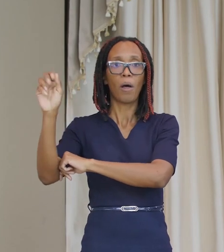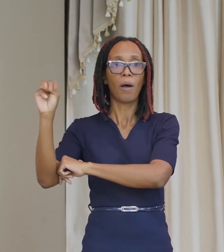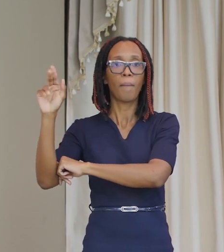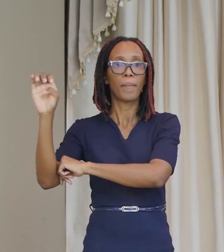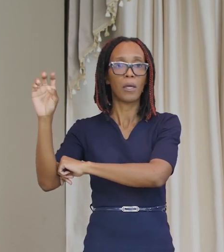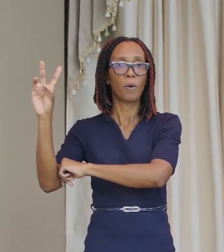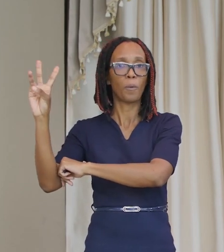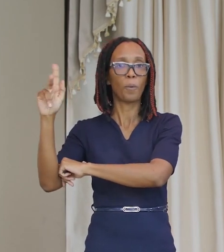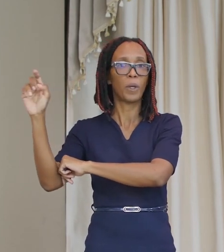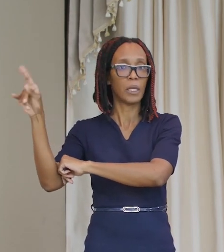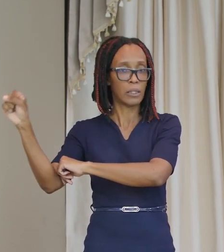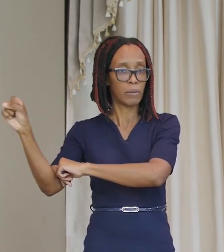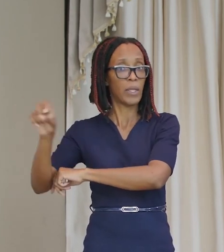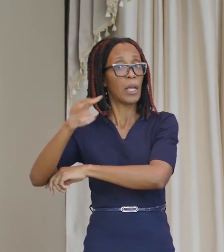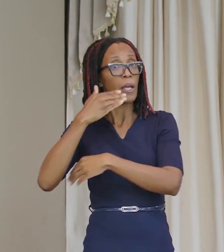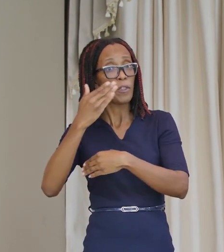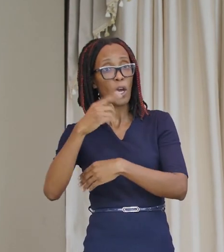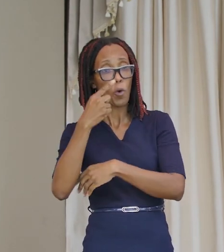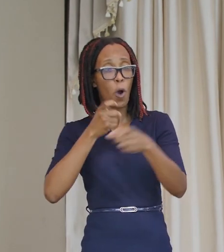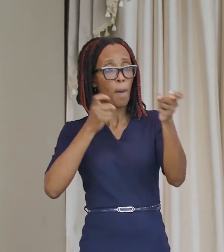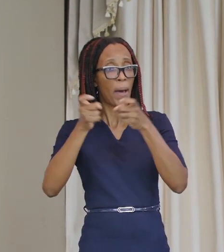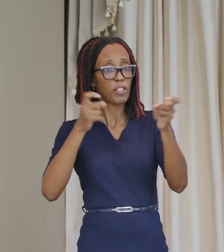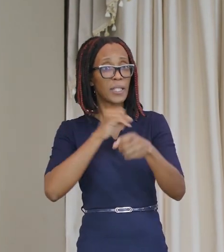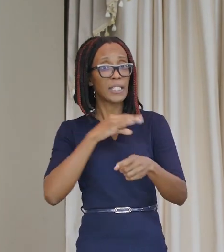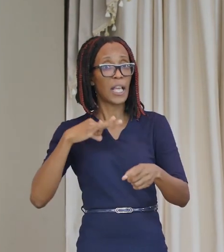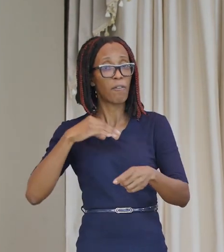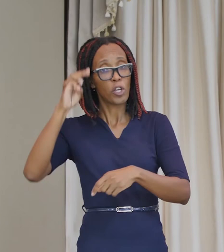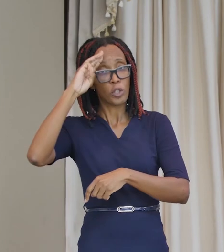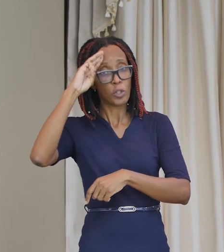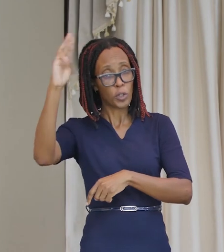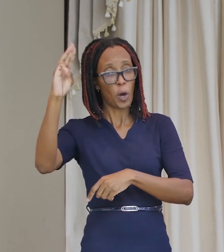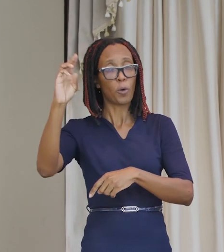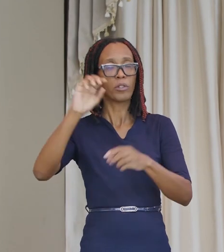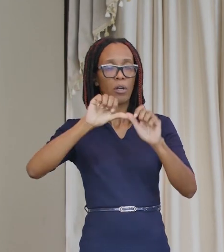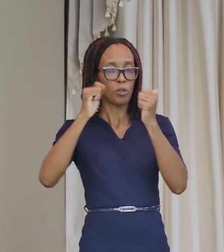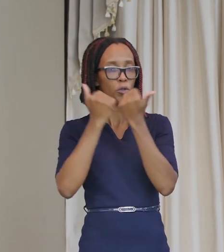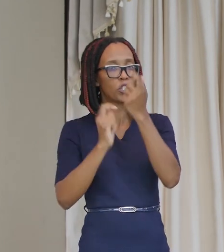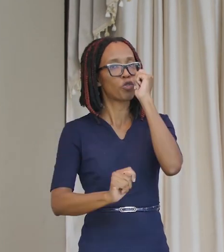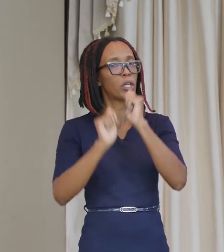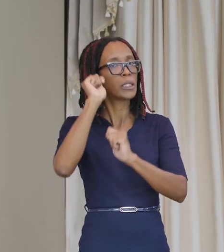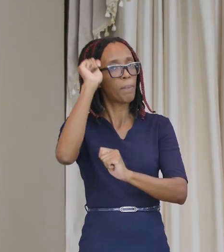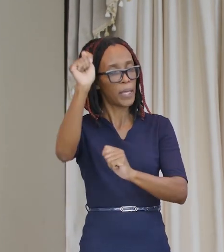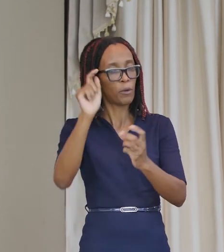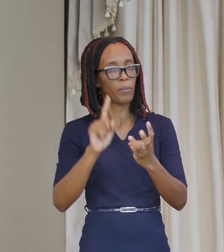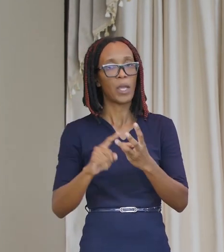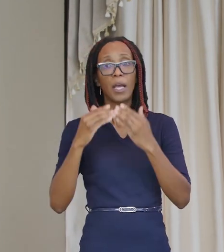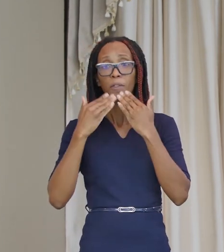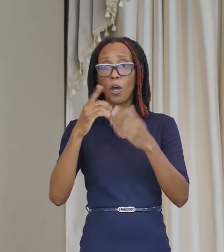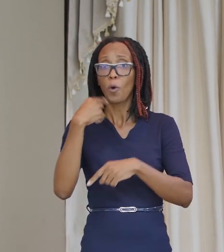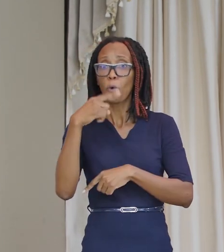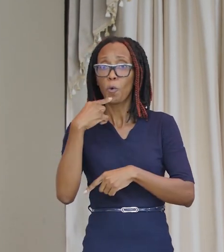Paula May Weeks. We'd like to thank the management and staff of the Scout Association of Trinidad and Tobago. We'd like to thank